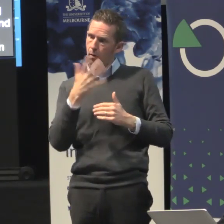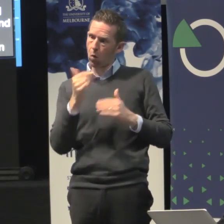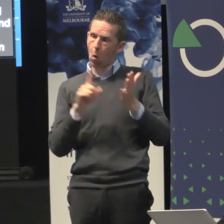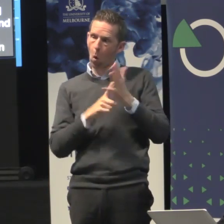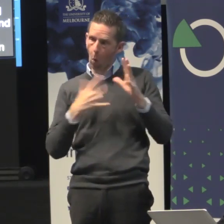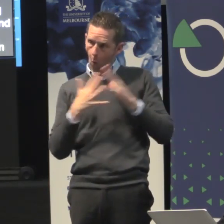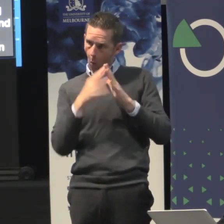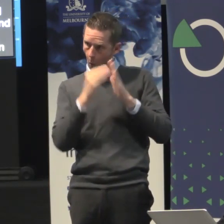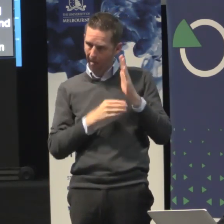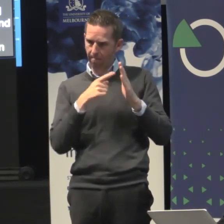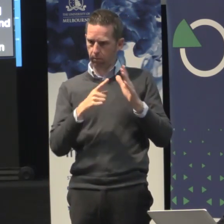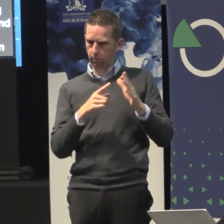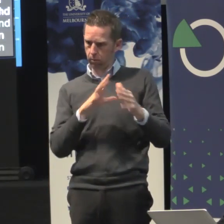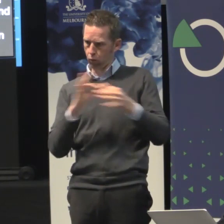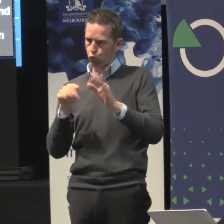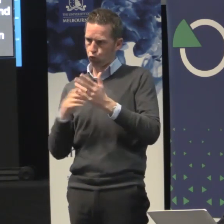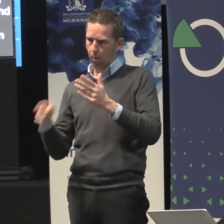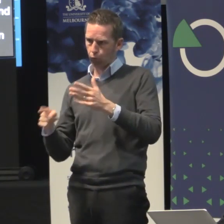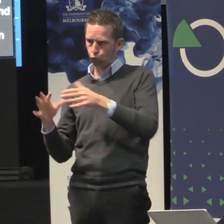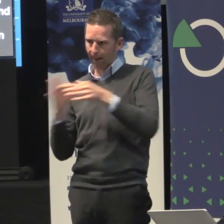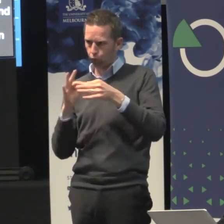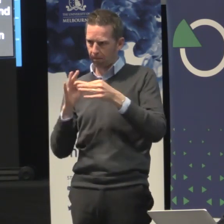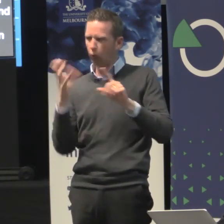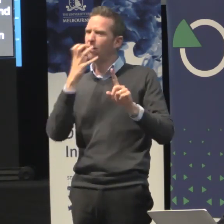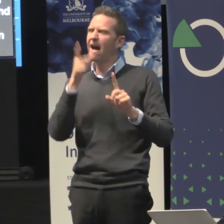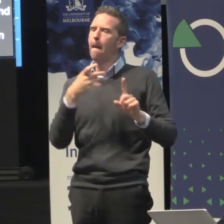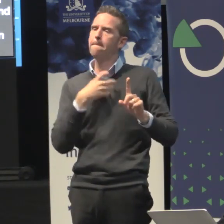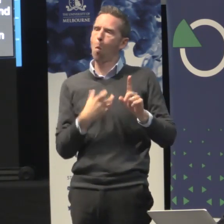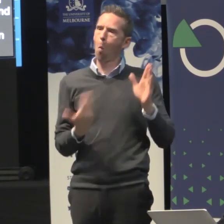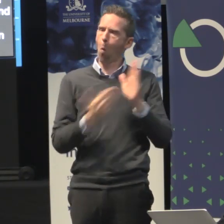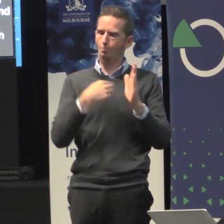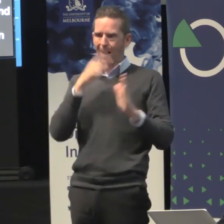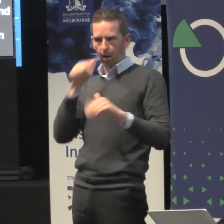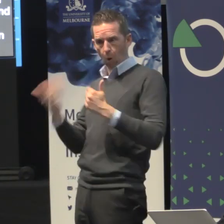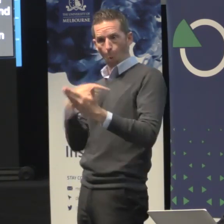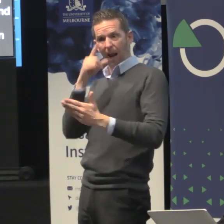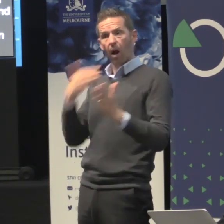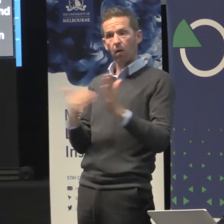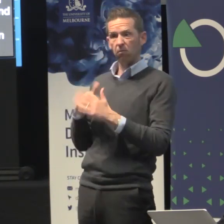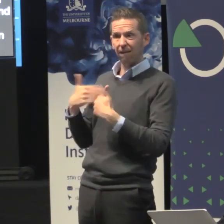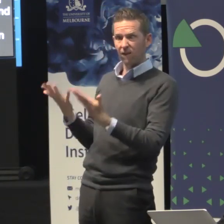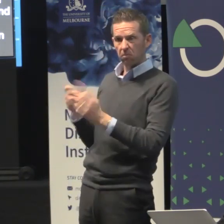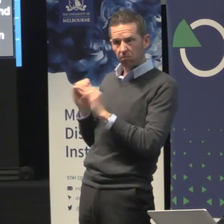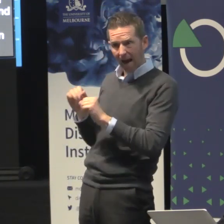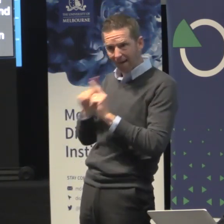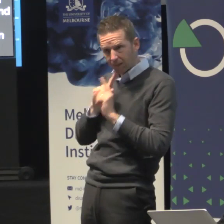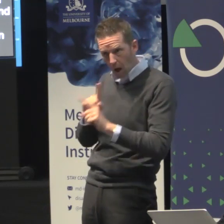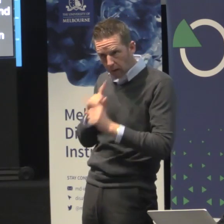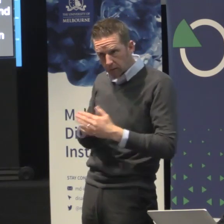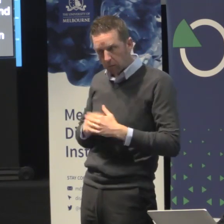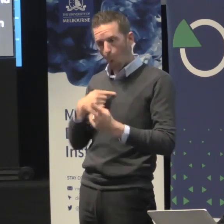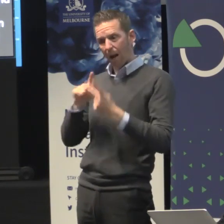relationship. Believe it or not, we can offer advice, we can